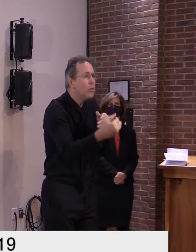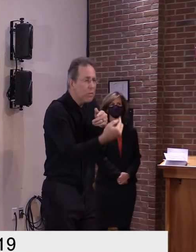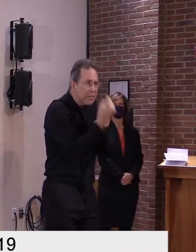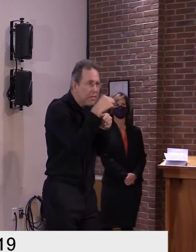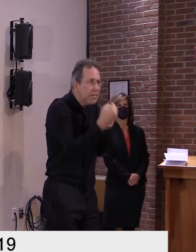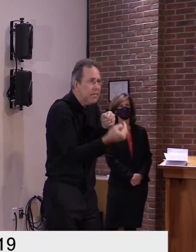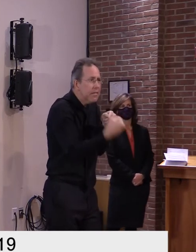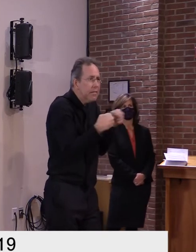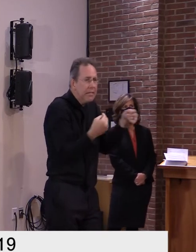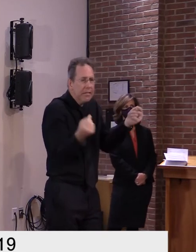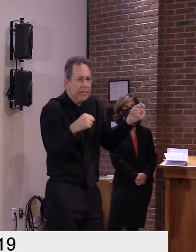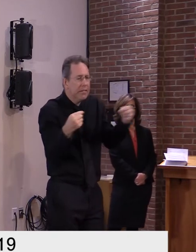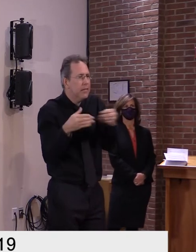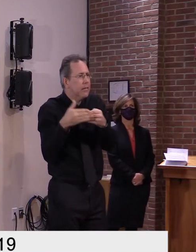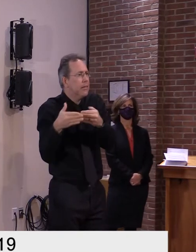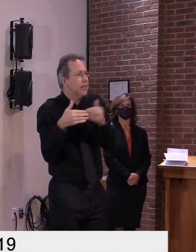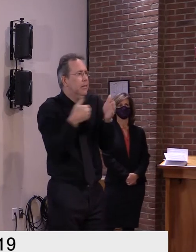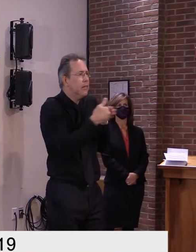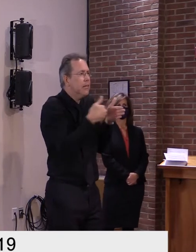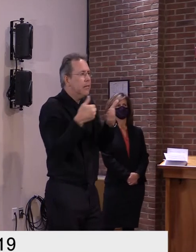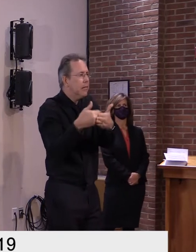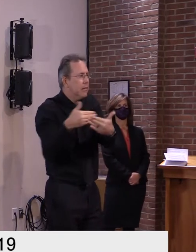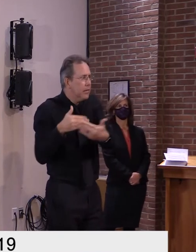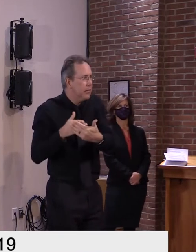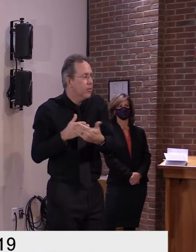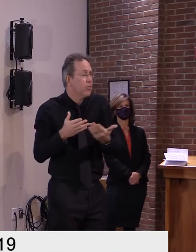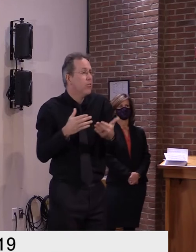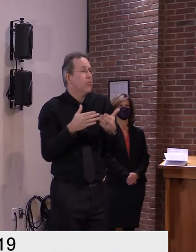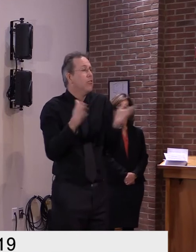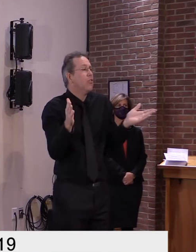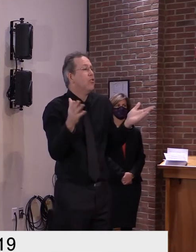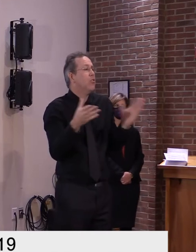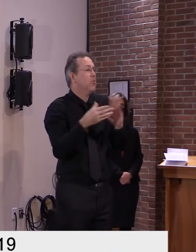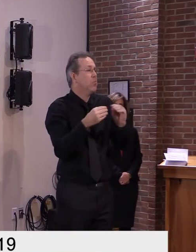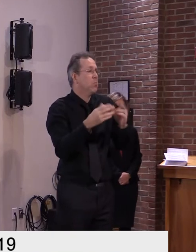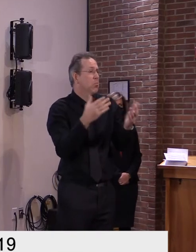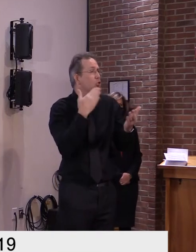for us to learn something and for the officials to learn from us.